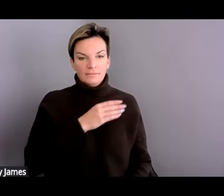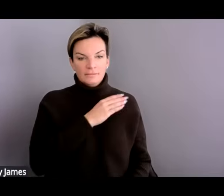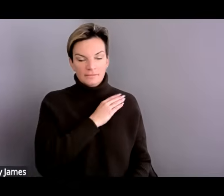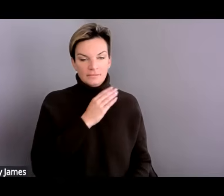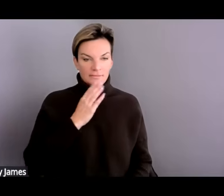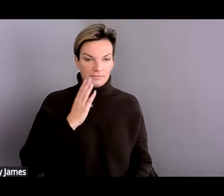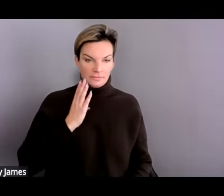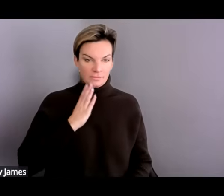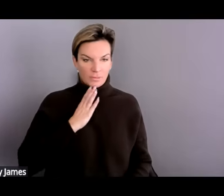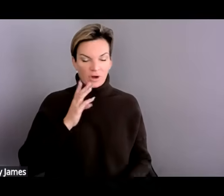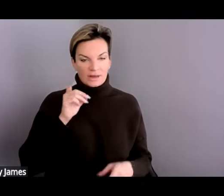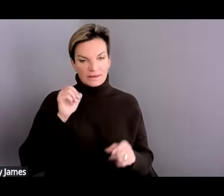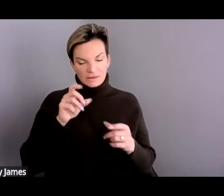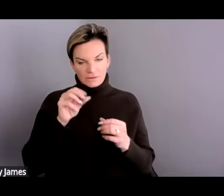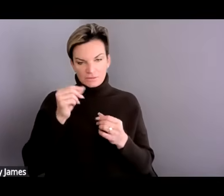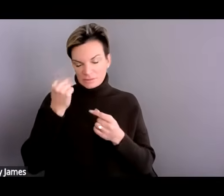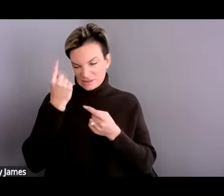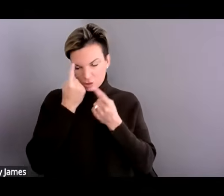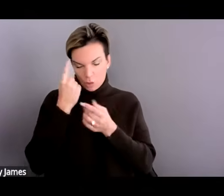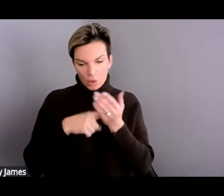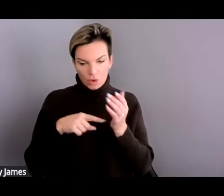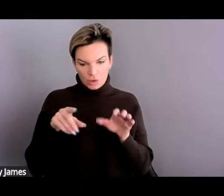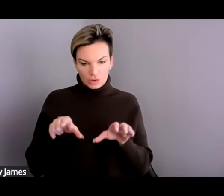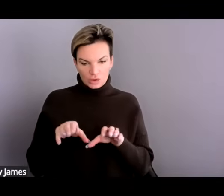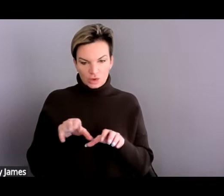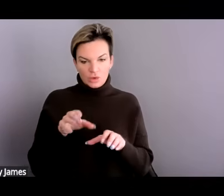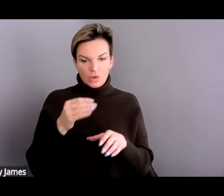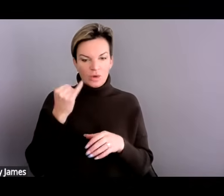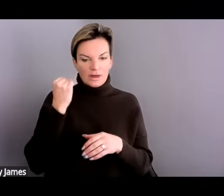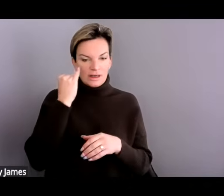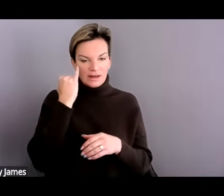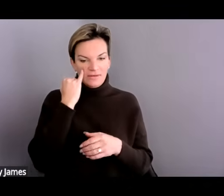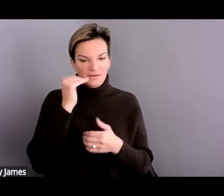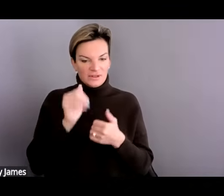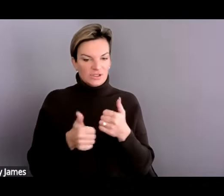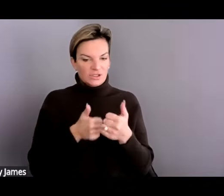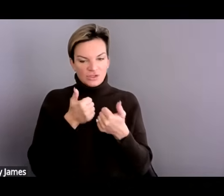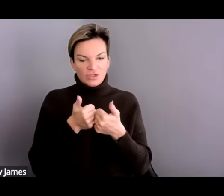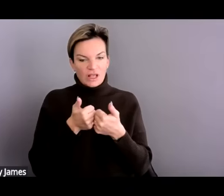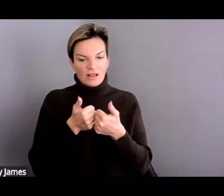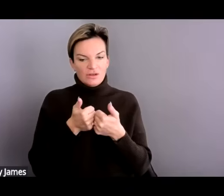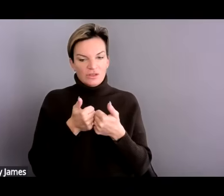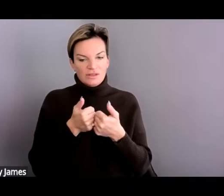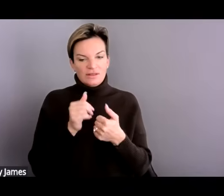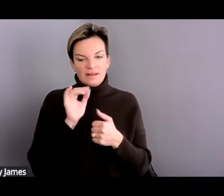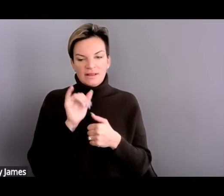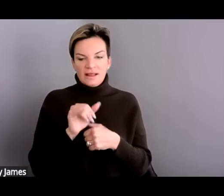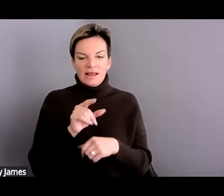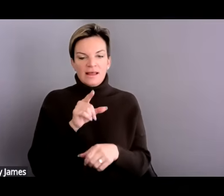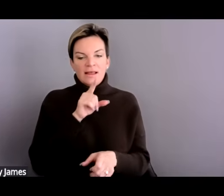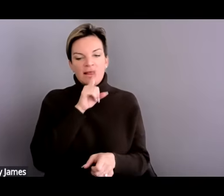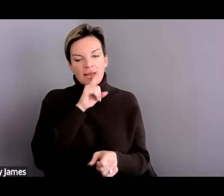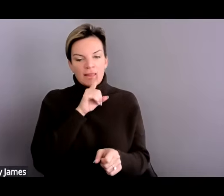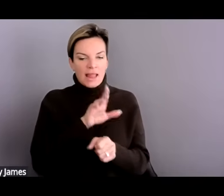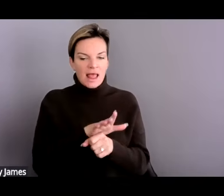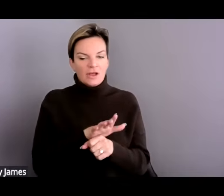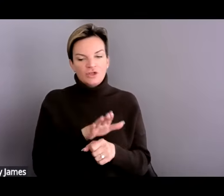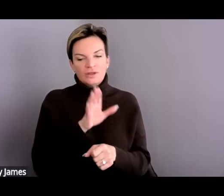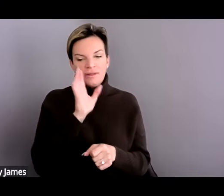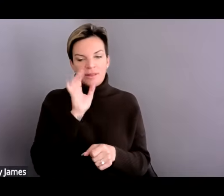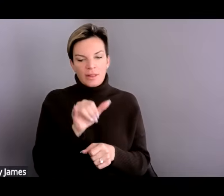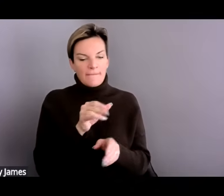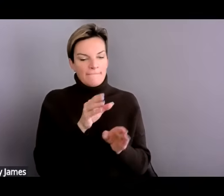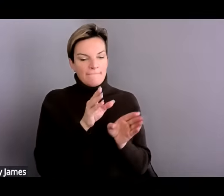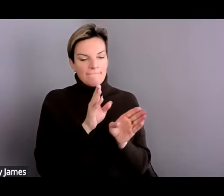it's going to do if you get challenges that allege a pattern in practice of either voter signature